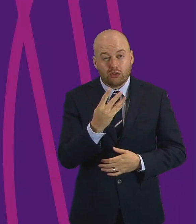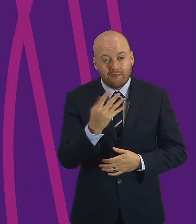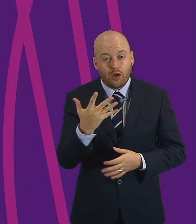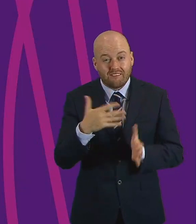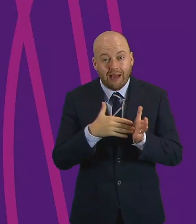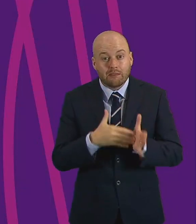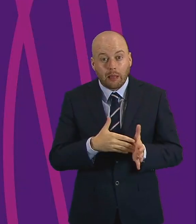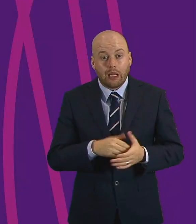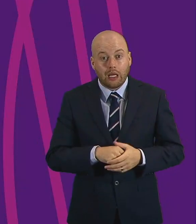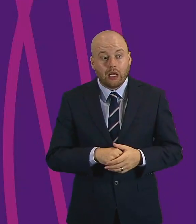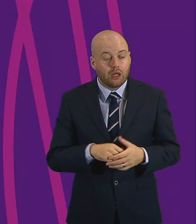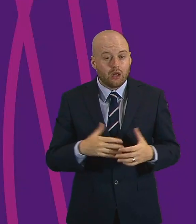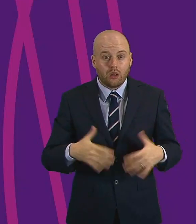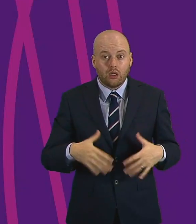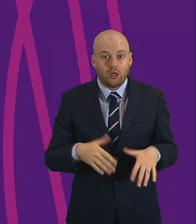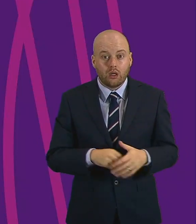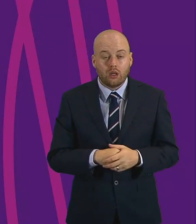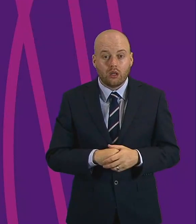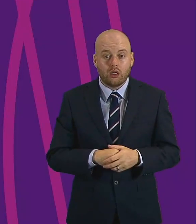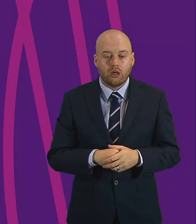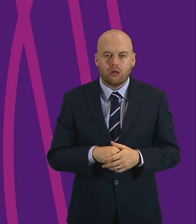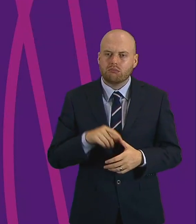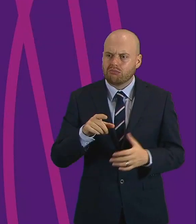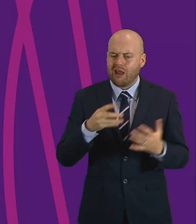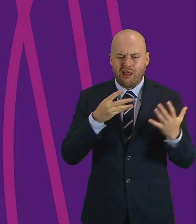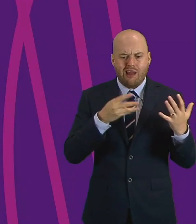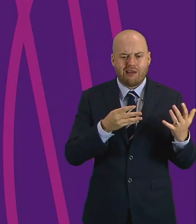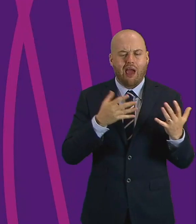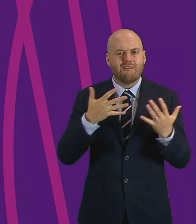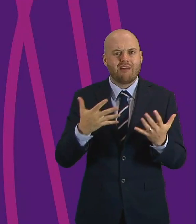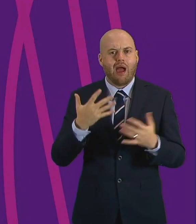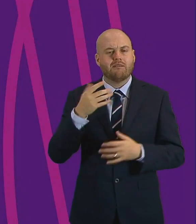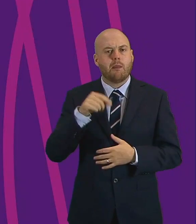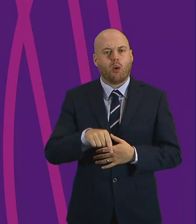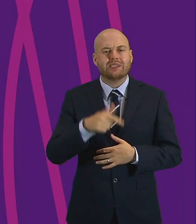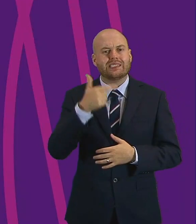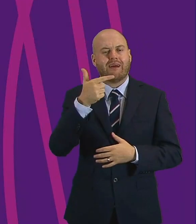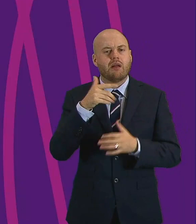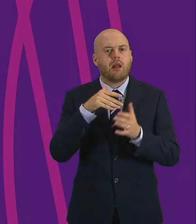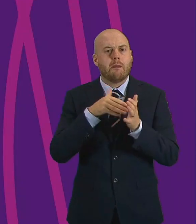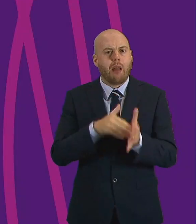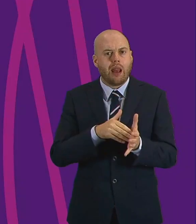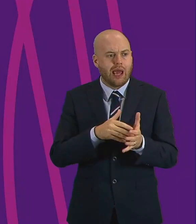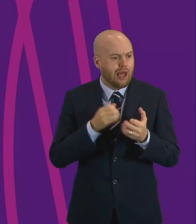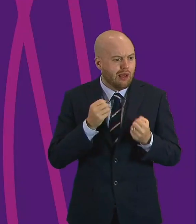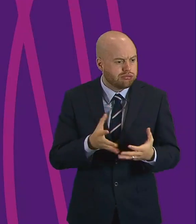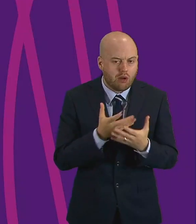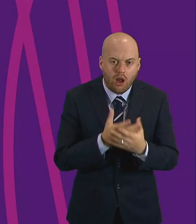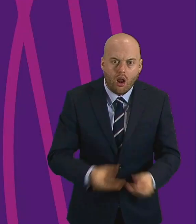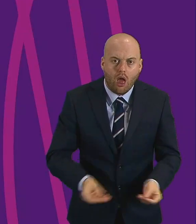figures. Immediate mobilisation, £95.7 million. Loss of income and other costs,